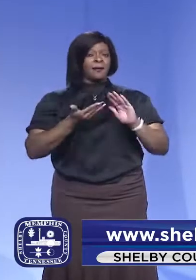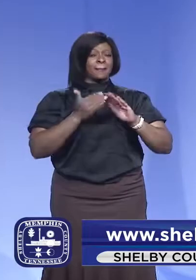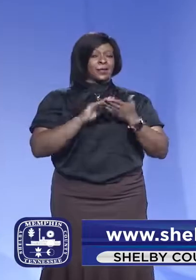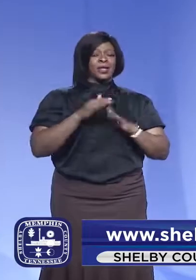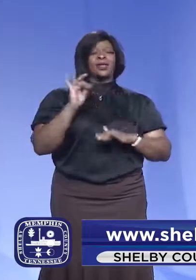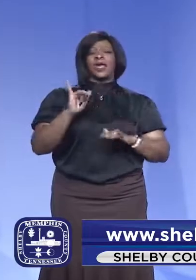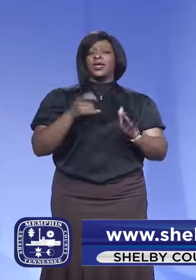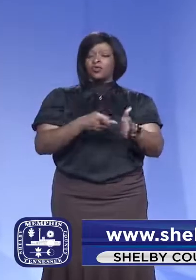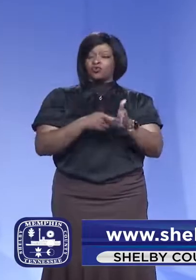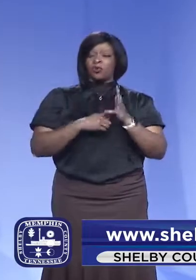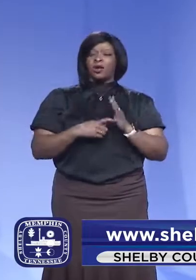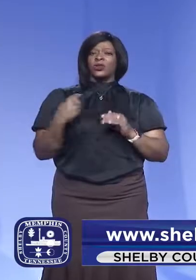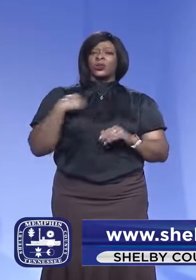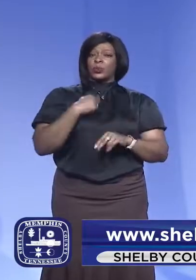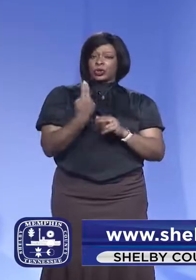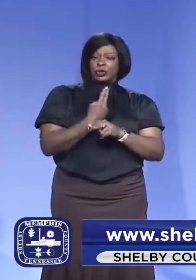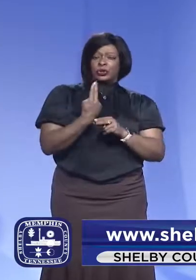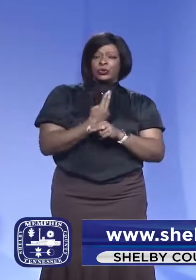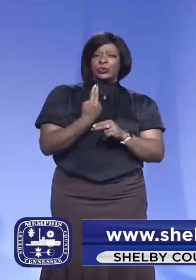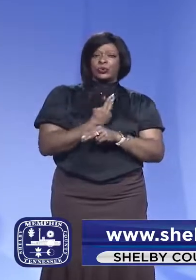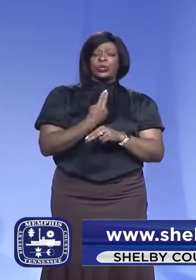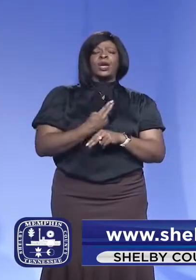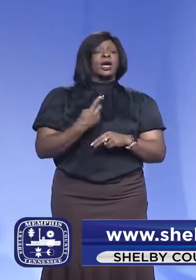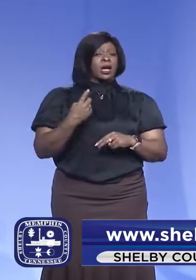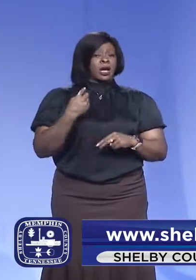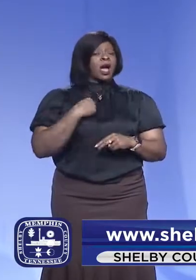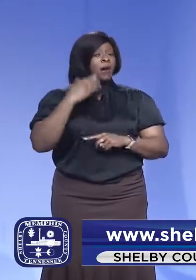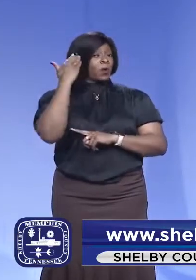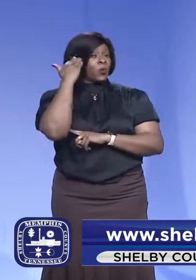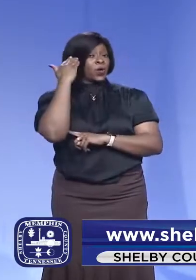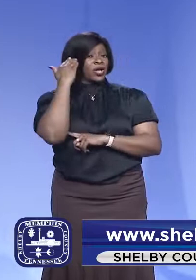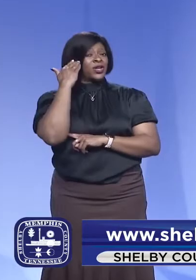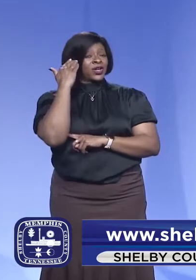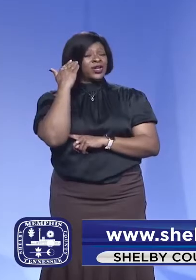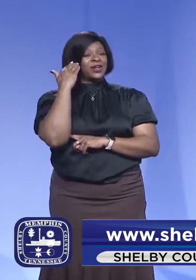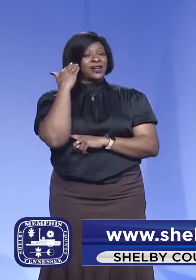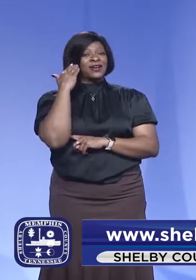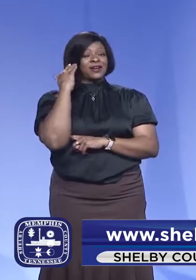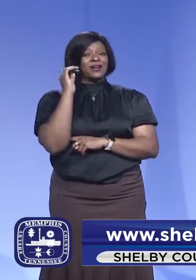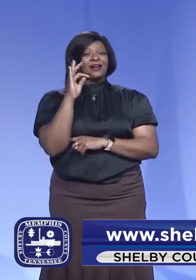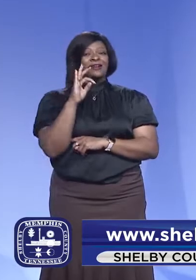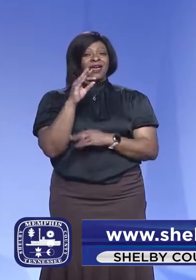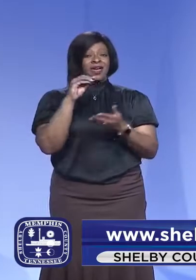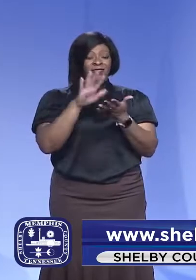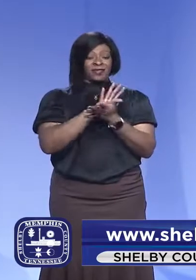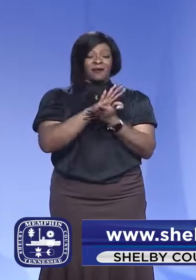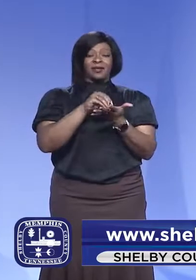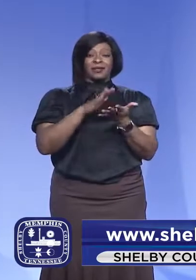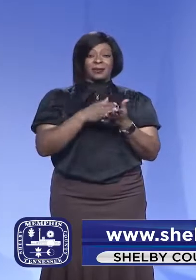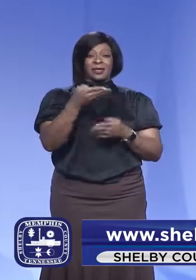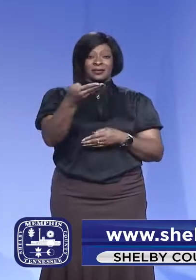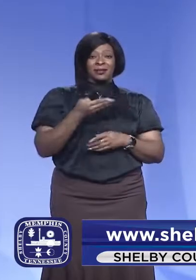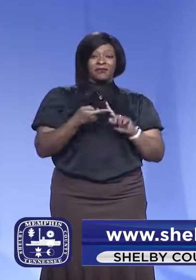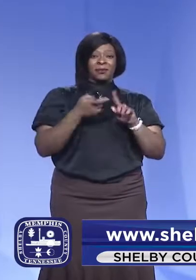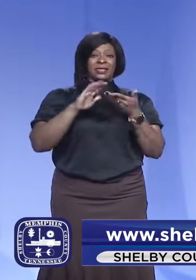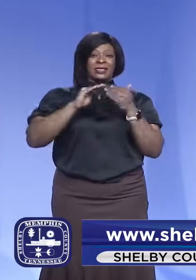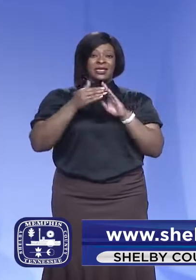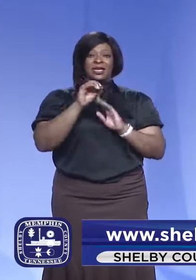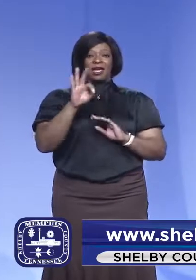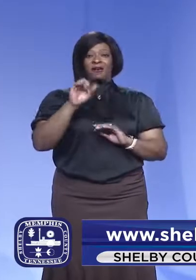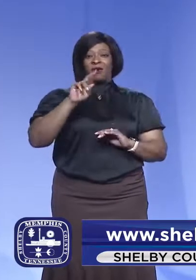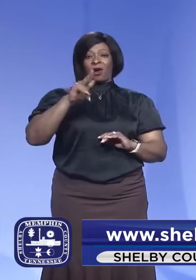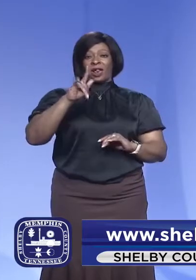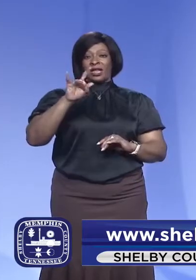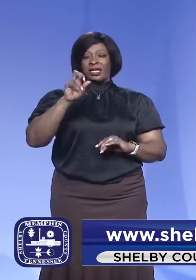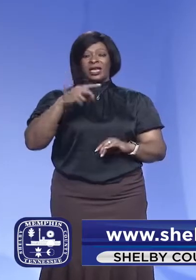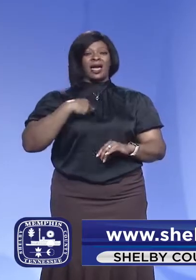is the criteria that we use. I'm aware of the document that came out of the City of Arlington. I've